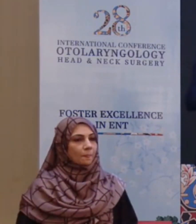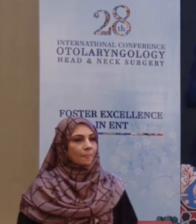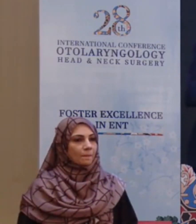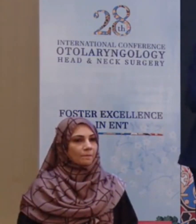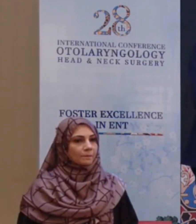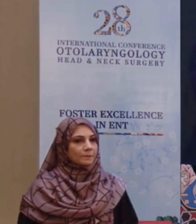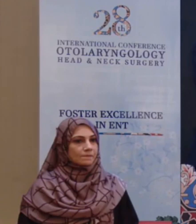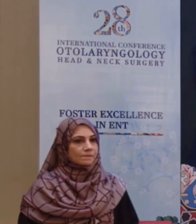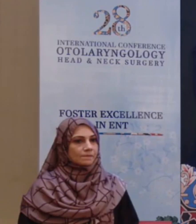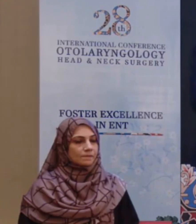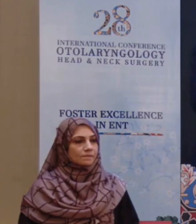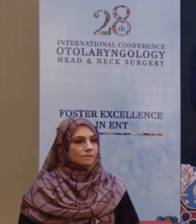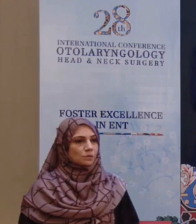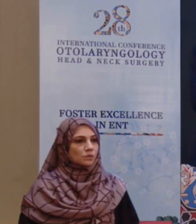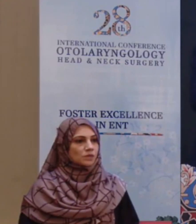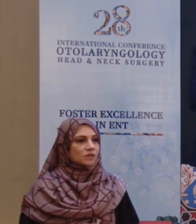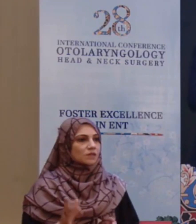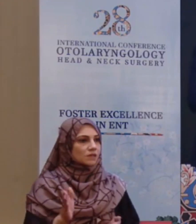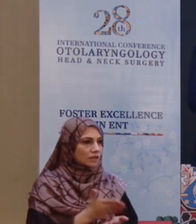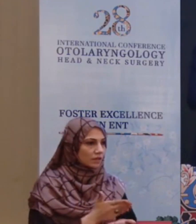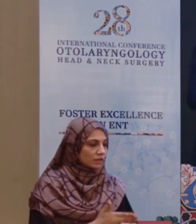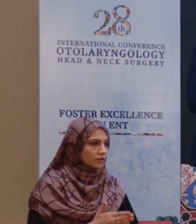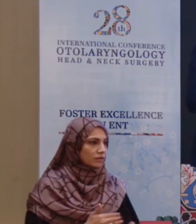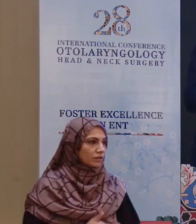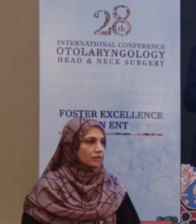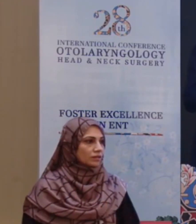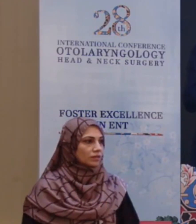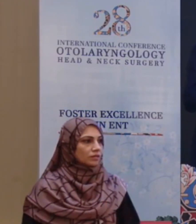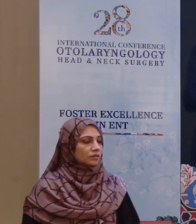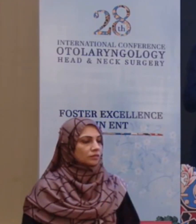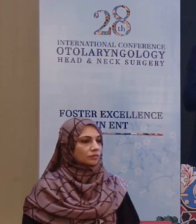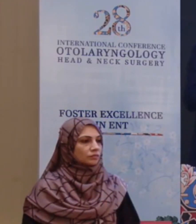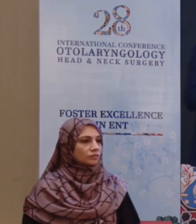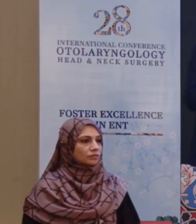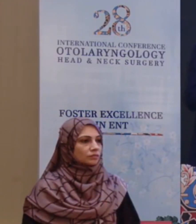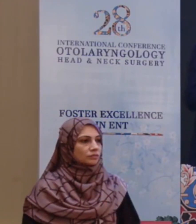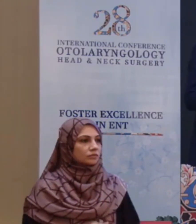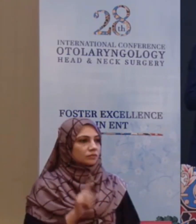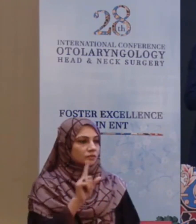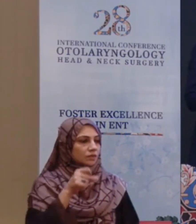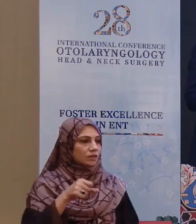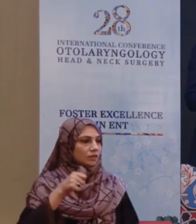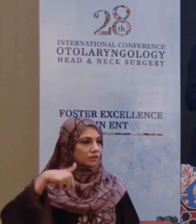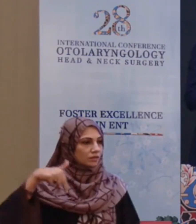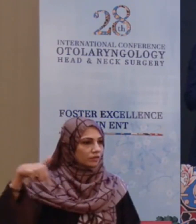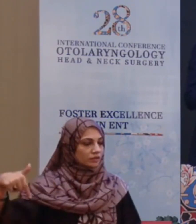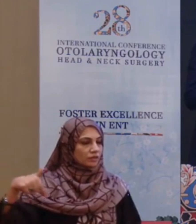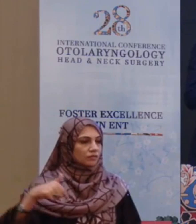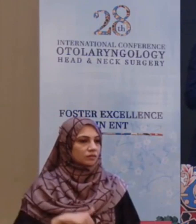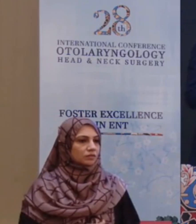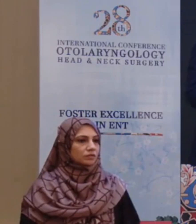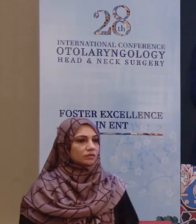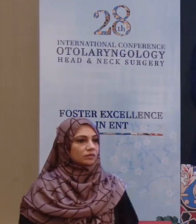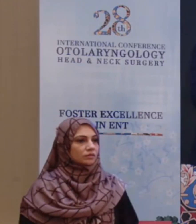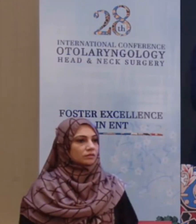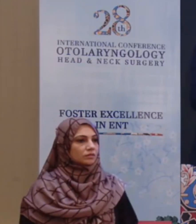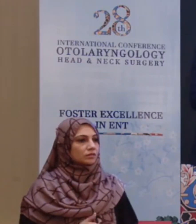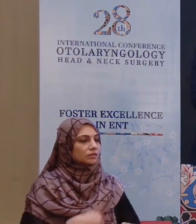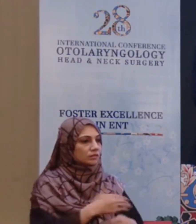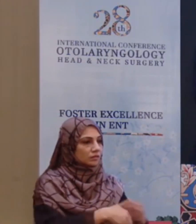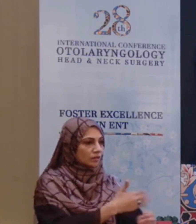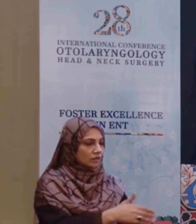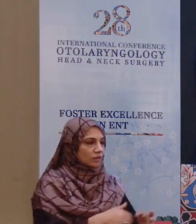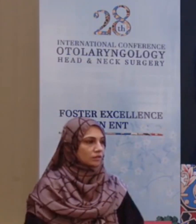implants were conducted, and the first osseointegrated implant was in 1977. Then the